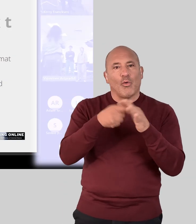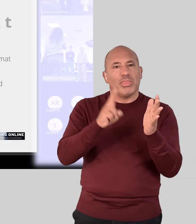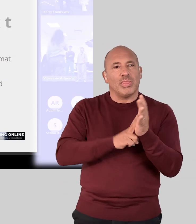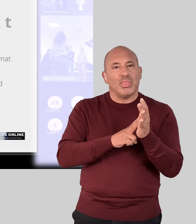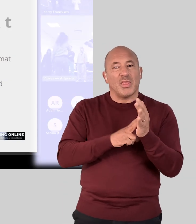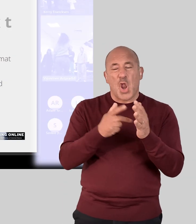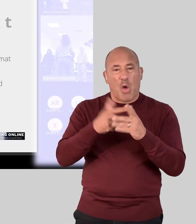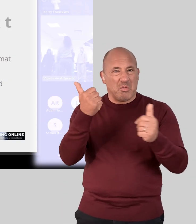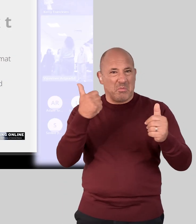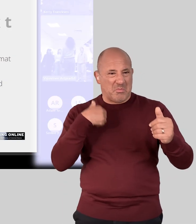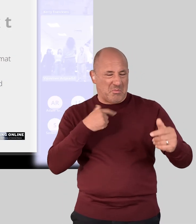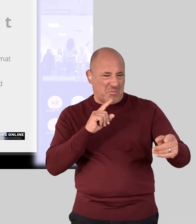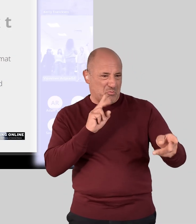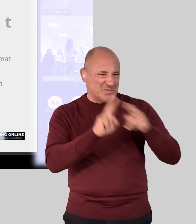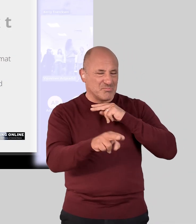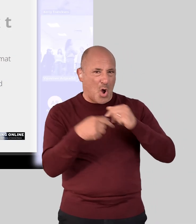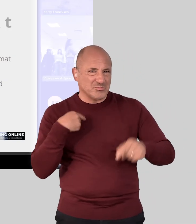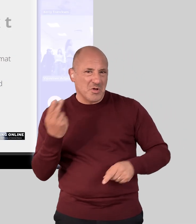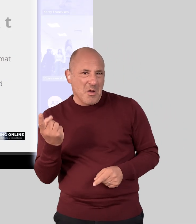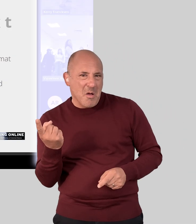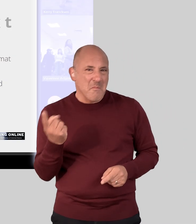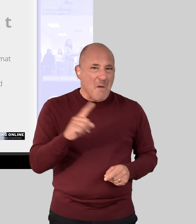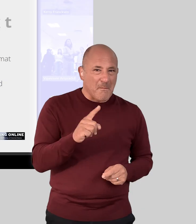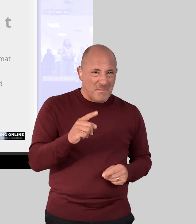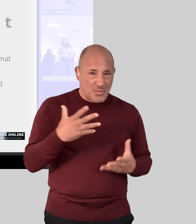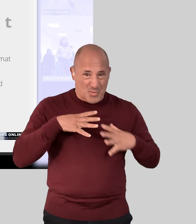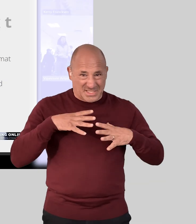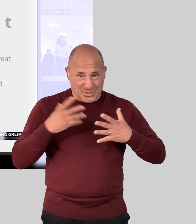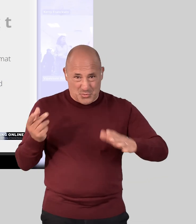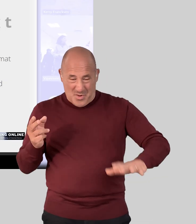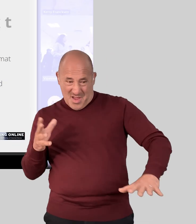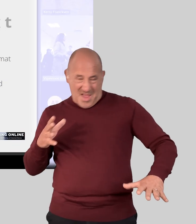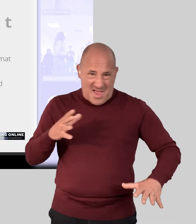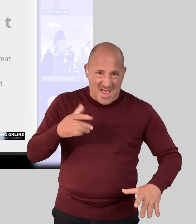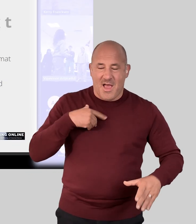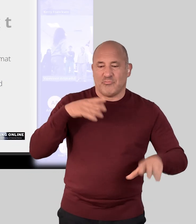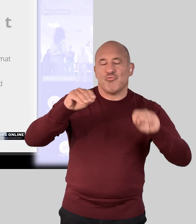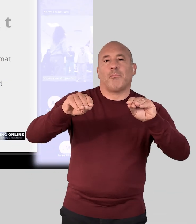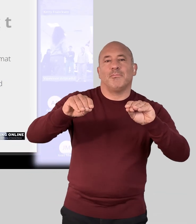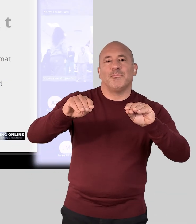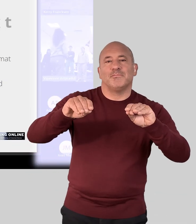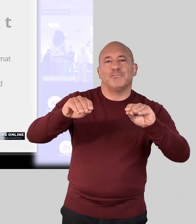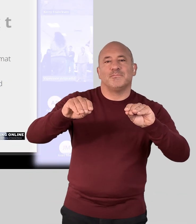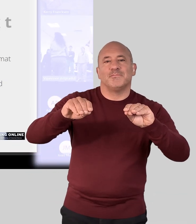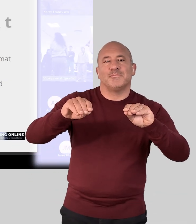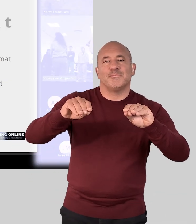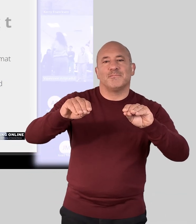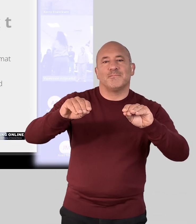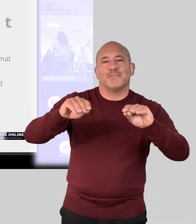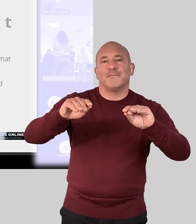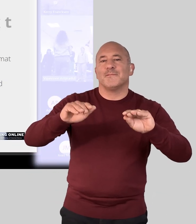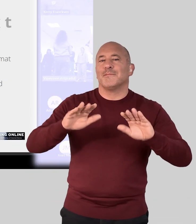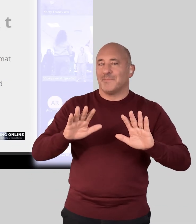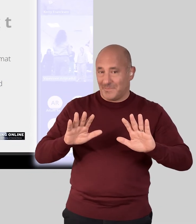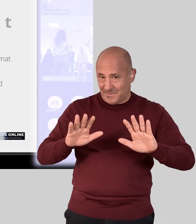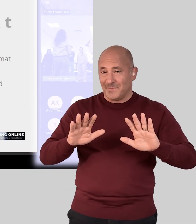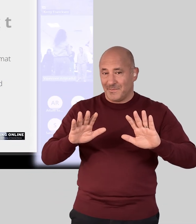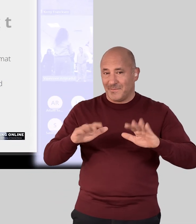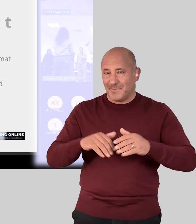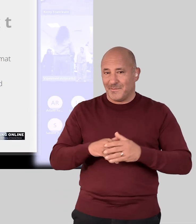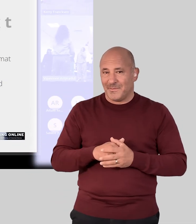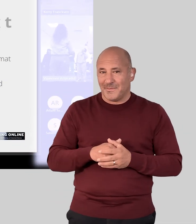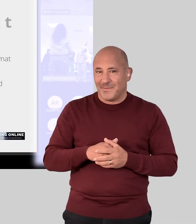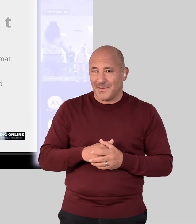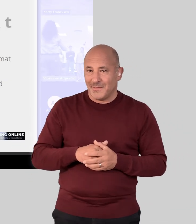gone for Lauren. He called Lauren. Lauren had then responded. You know, she was in the moment of responding when I cut